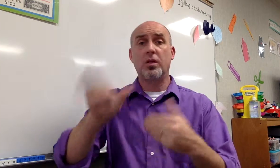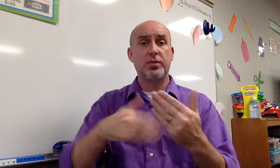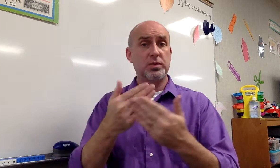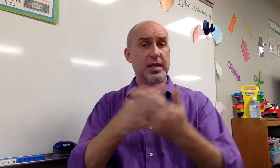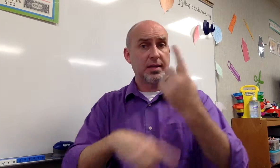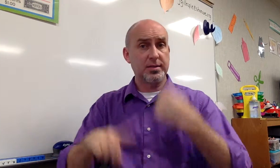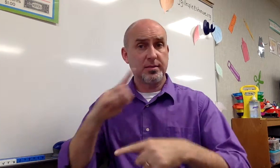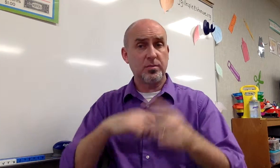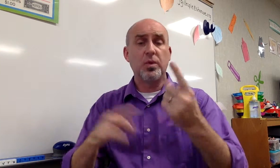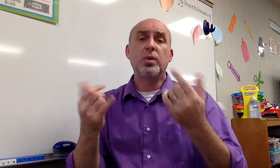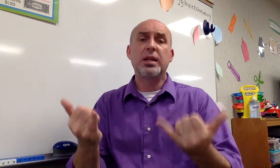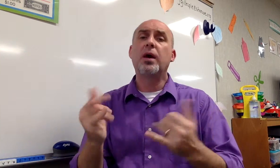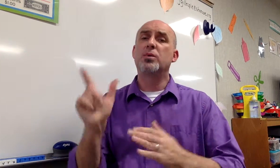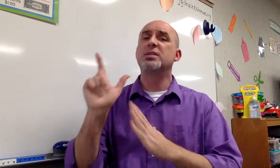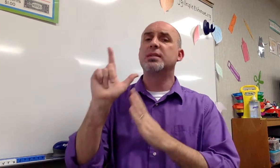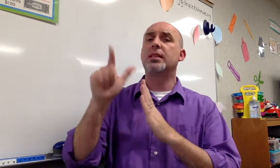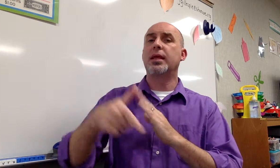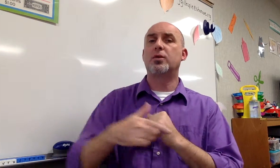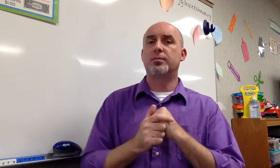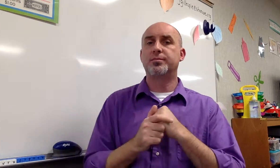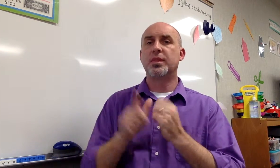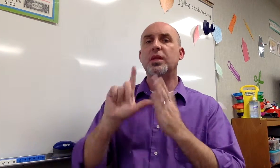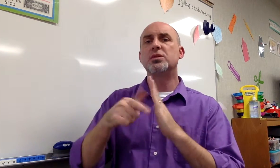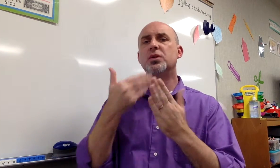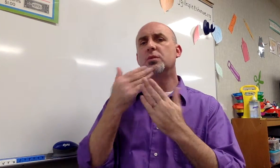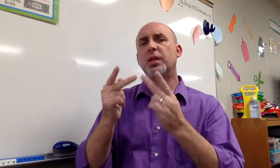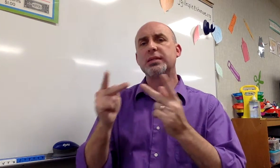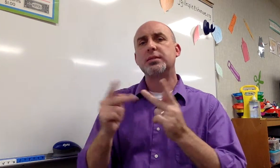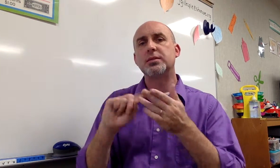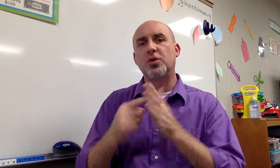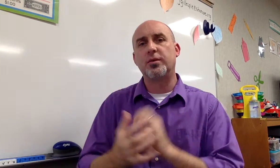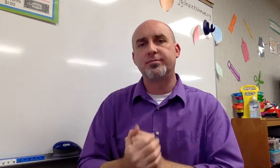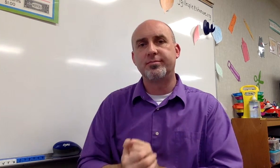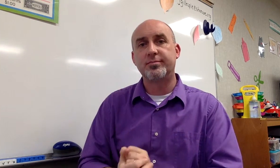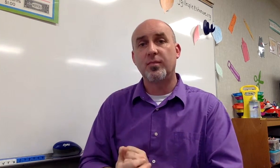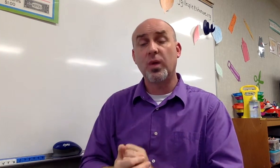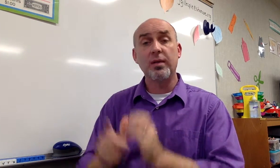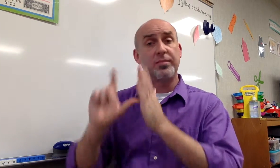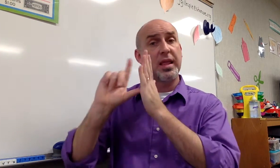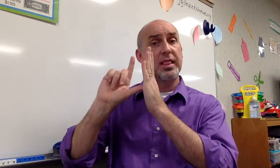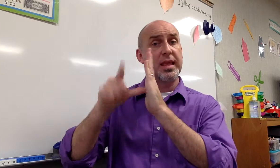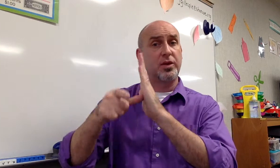those signs. But right now we're going to say later. Later. It's a good place to start. Okay? Later.